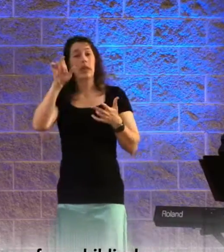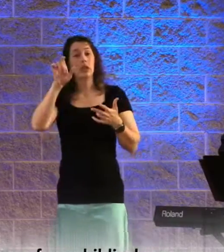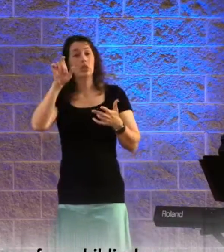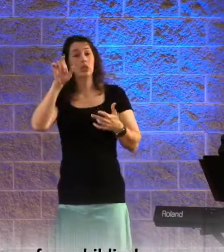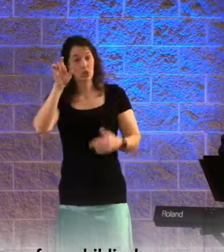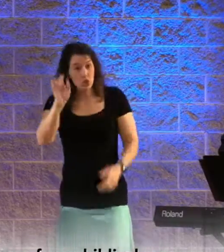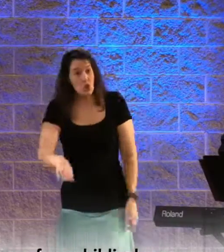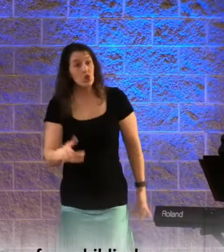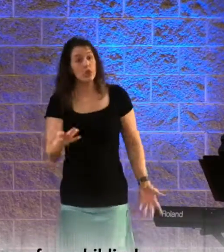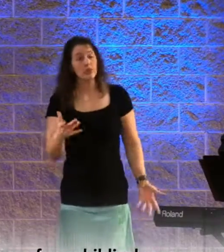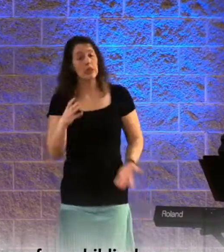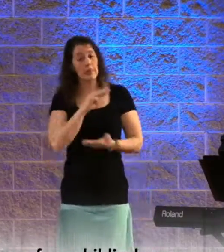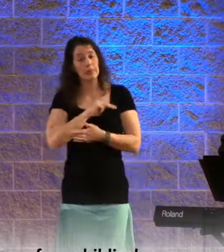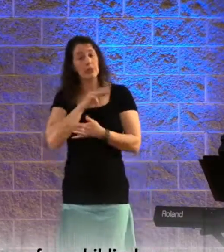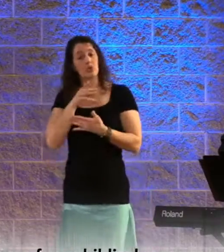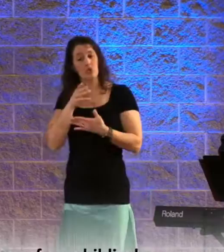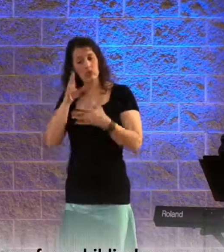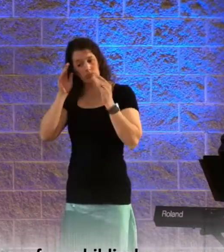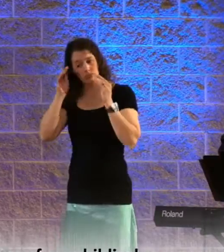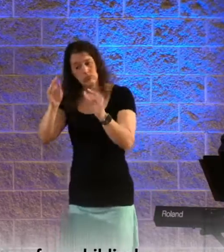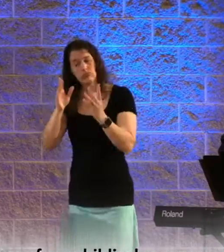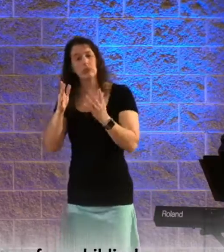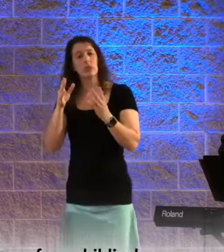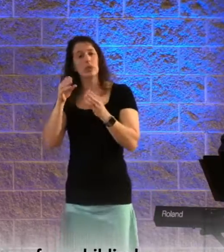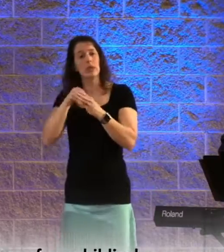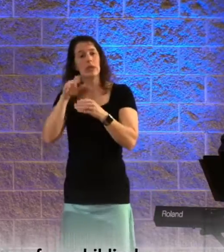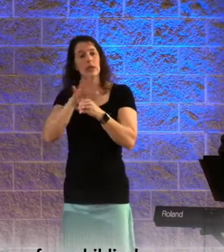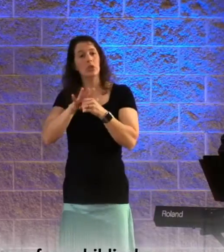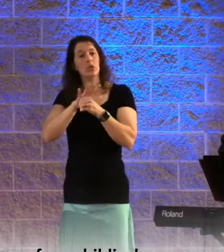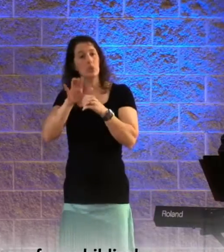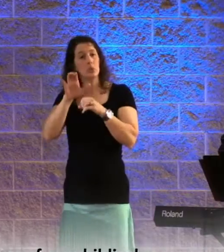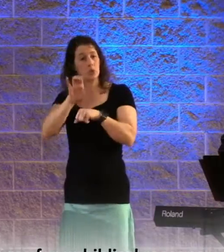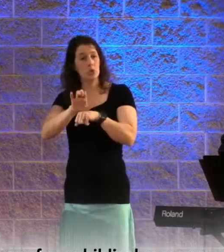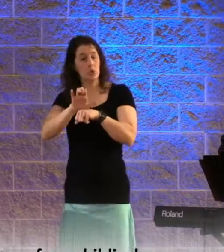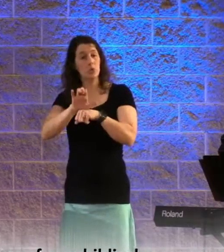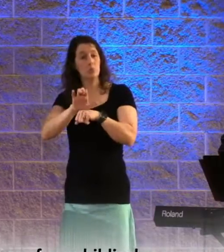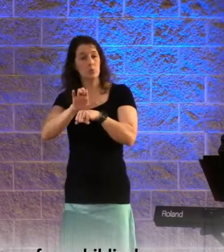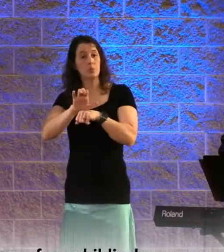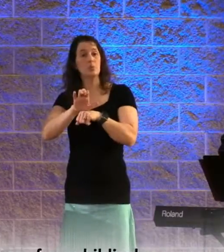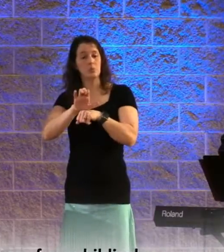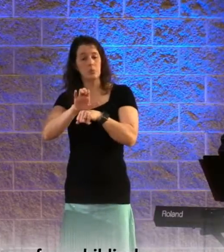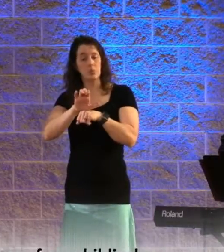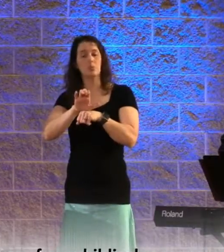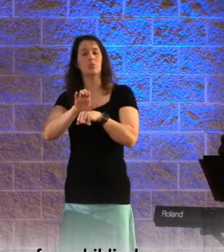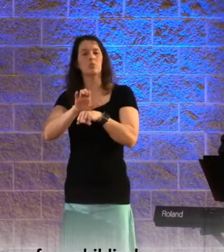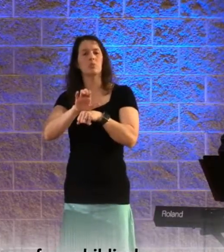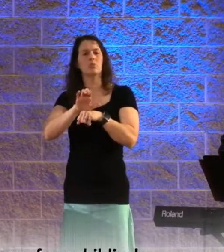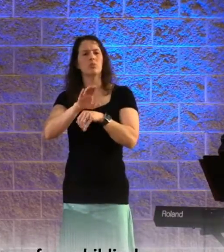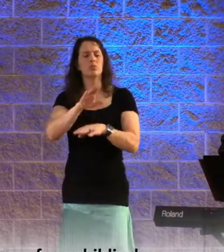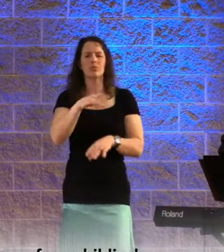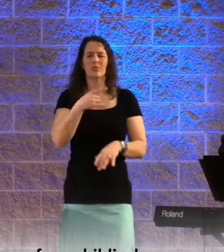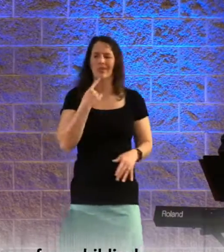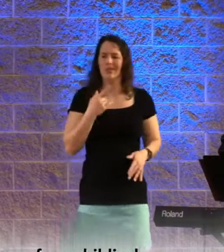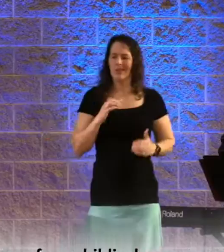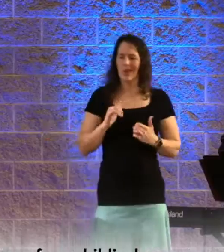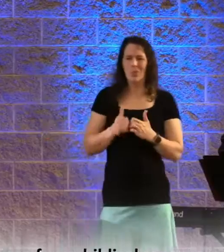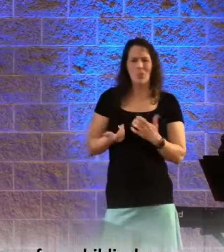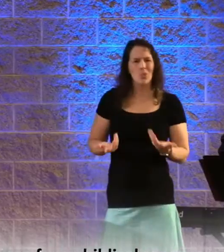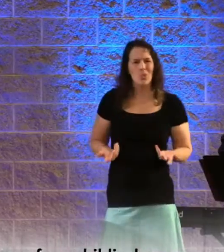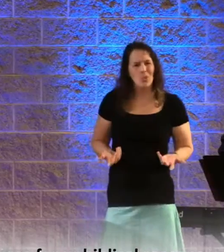be ministered to in the local church. You say, Pastor Rusty, how